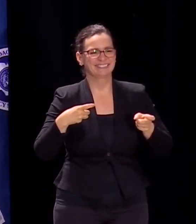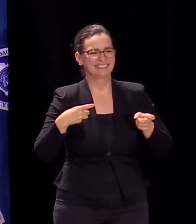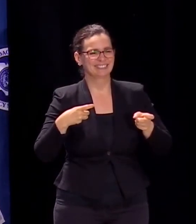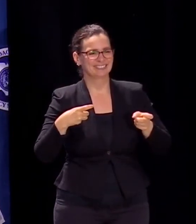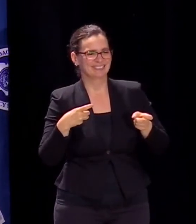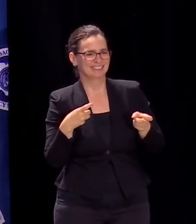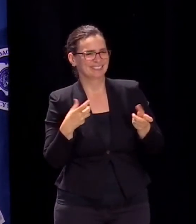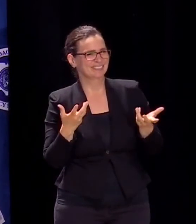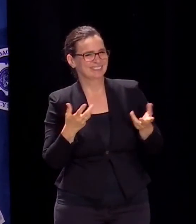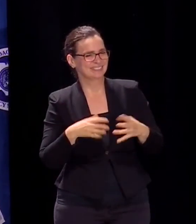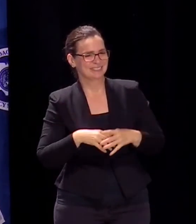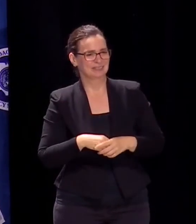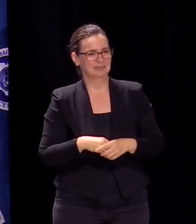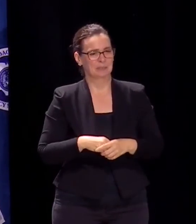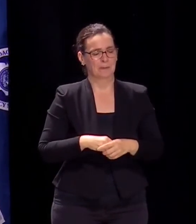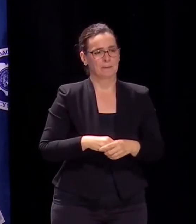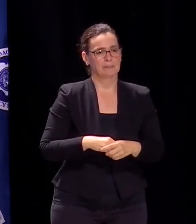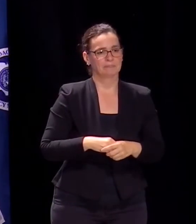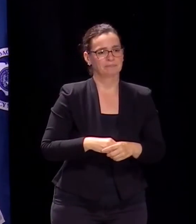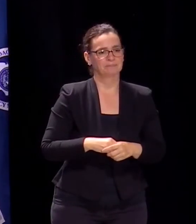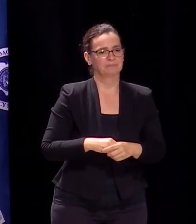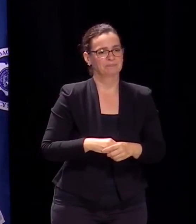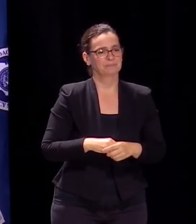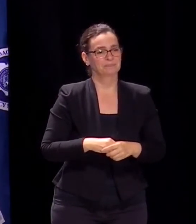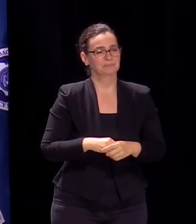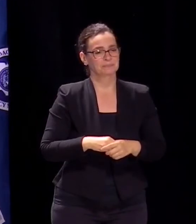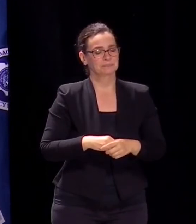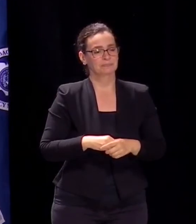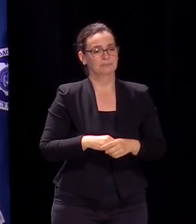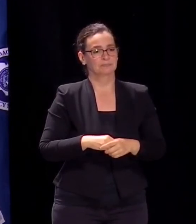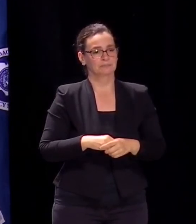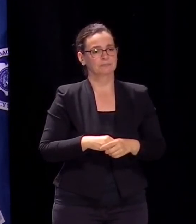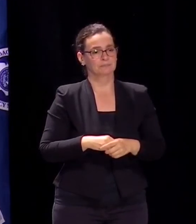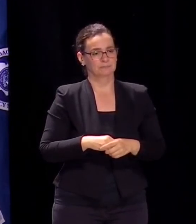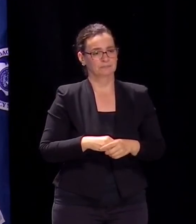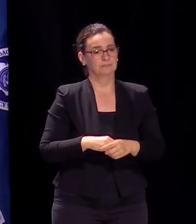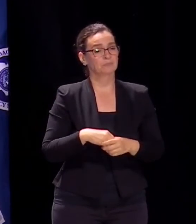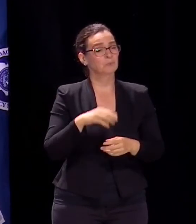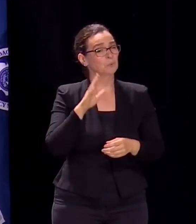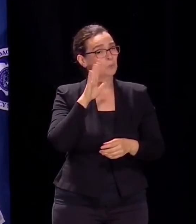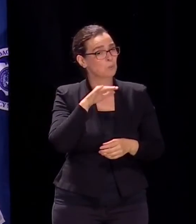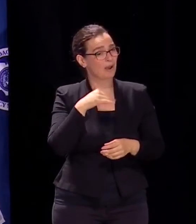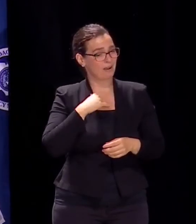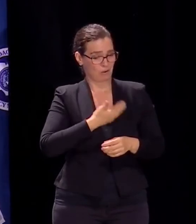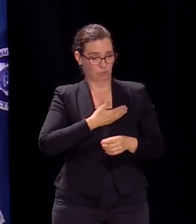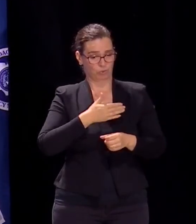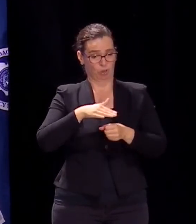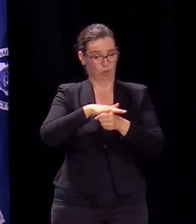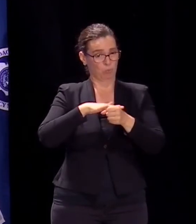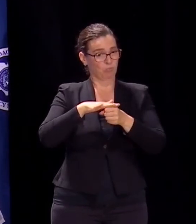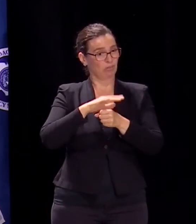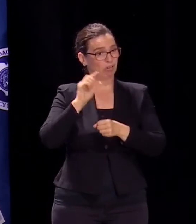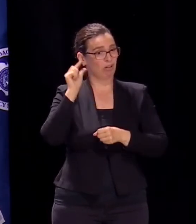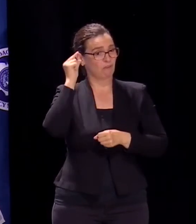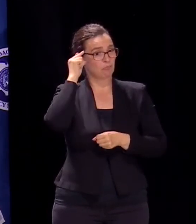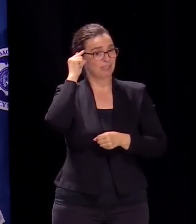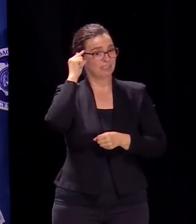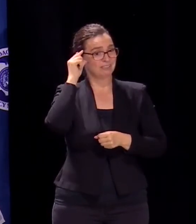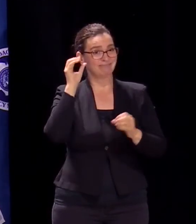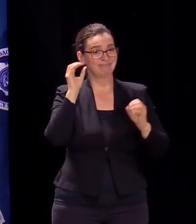line items for mask wearing patrols or physical distancing patrols or quarantine